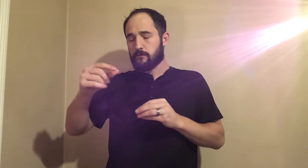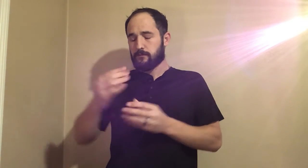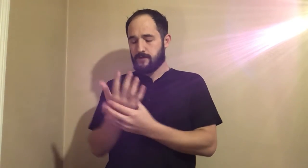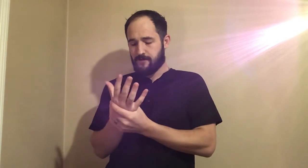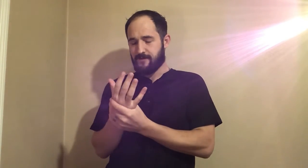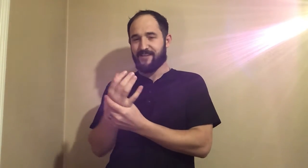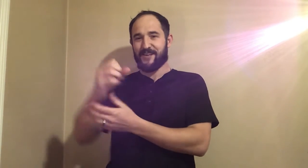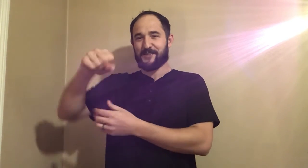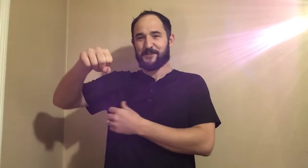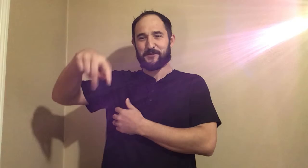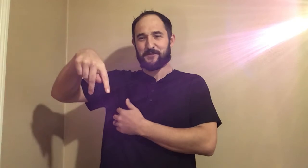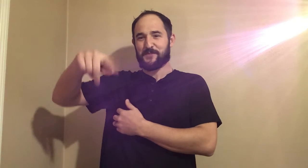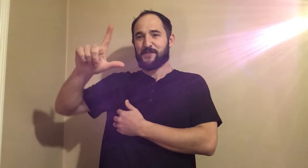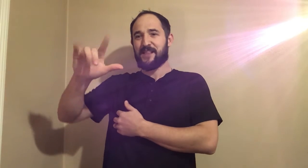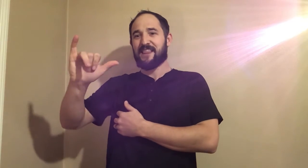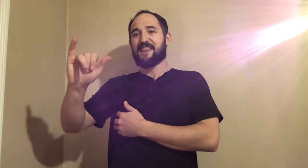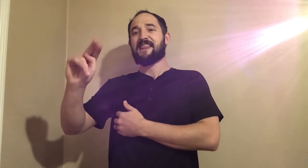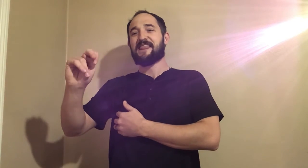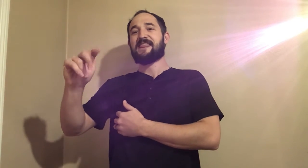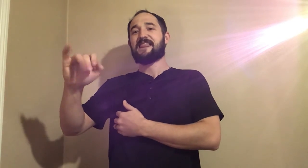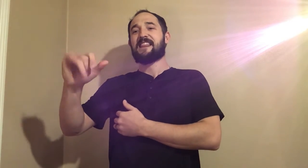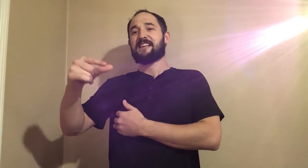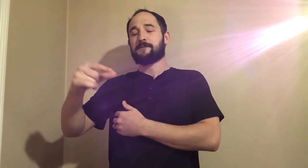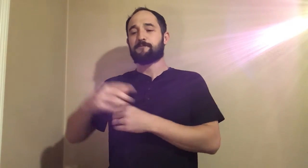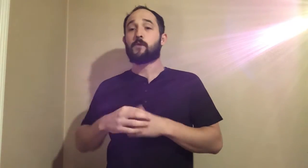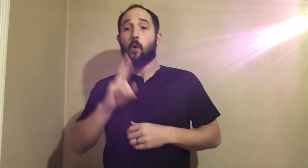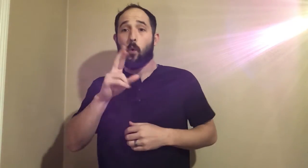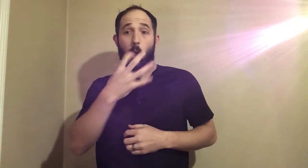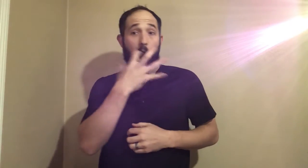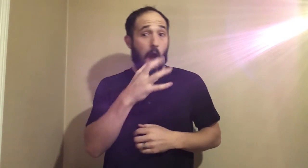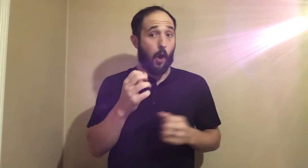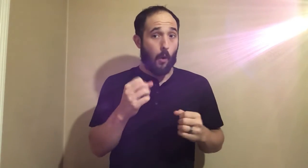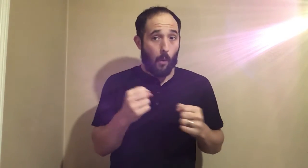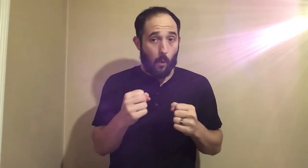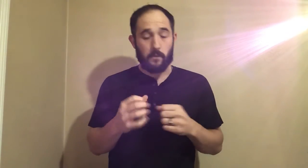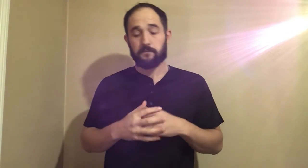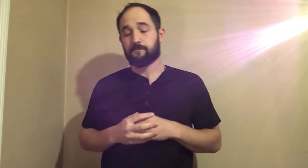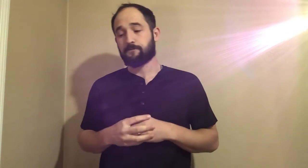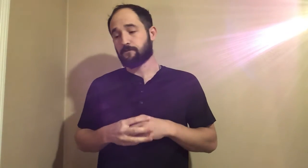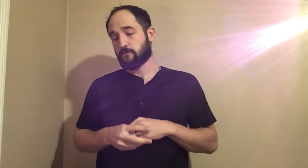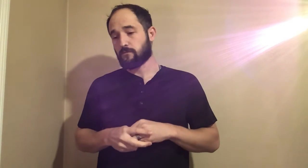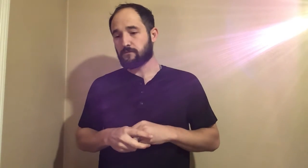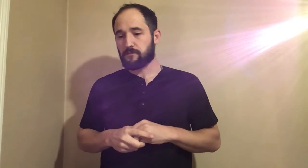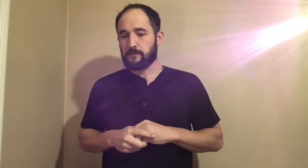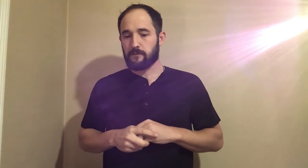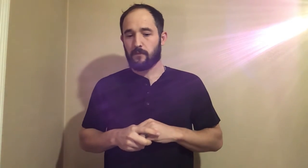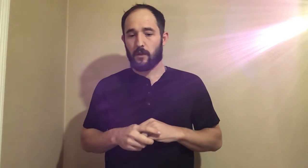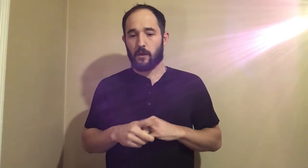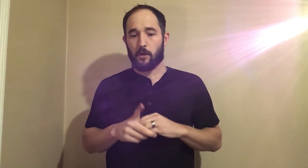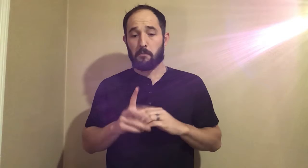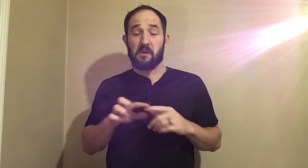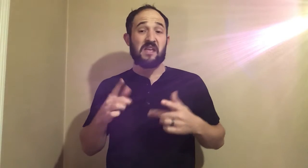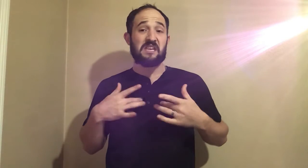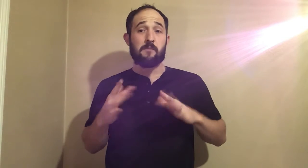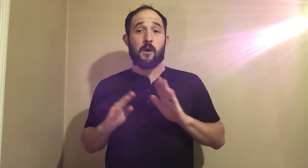if you added relaxation and guided imagery in there. But gradually, as the patient gets closer